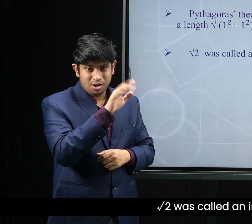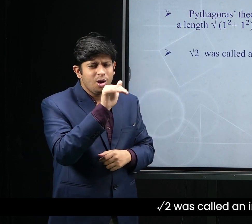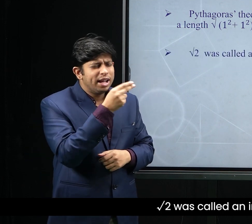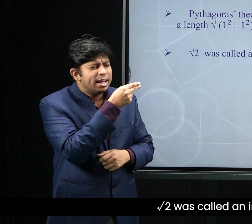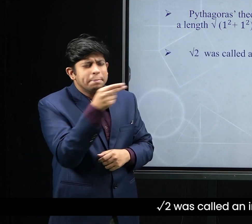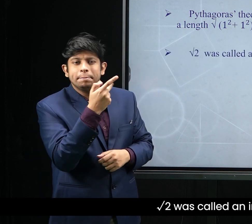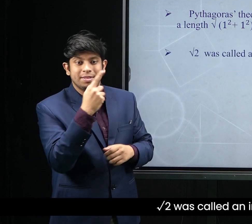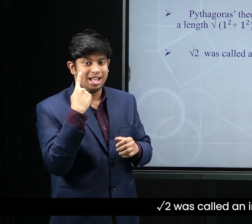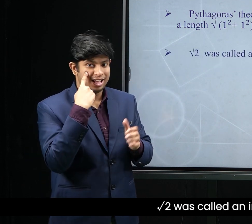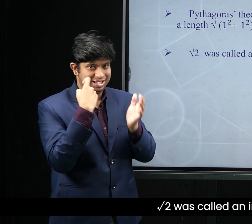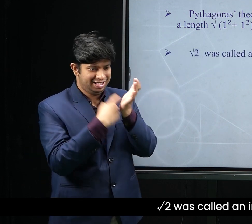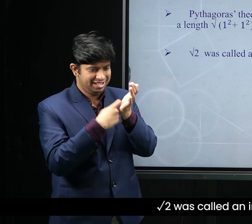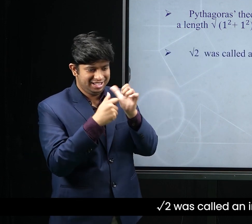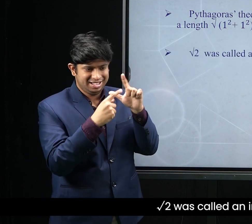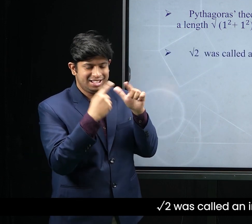an irrational number.